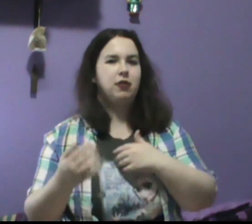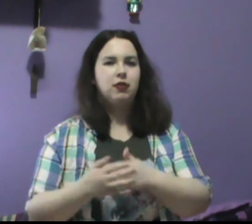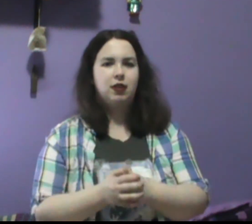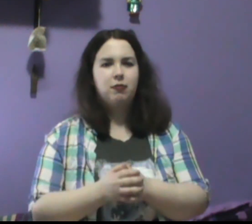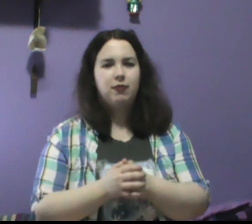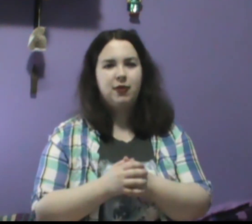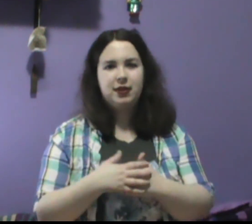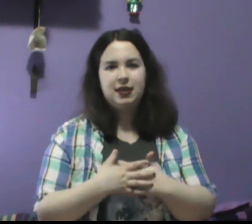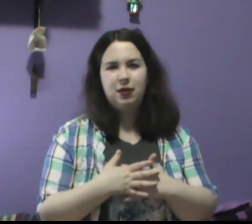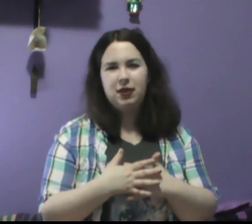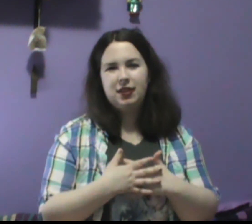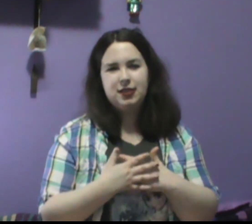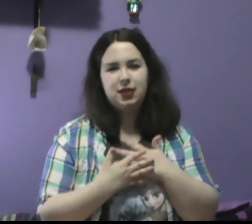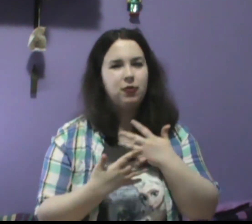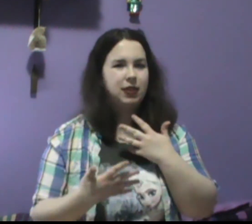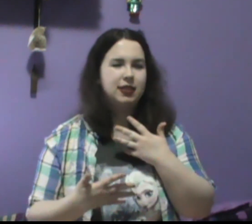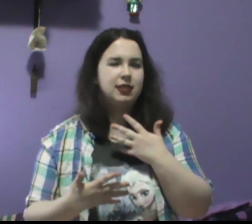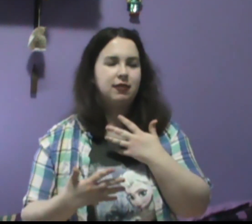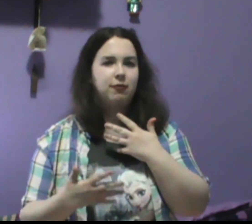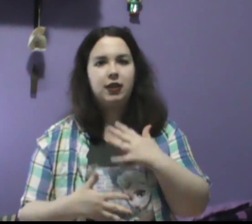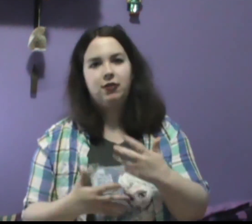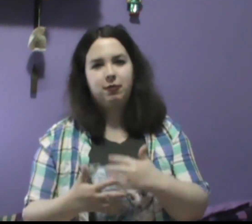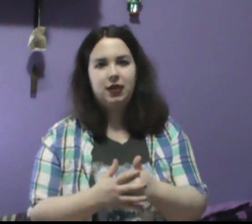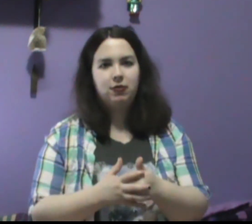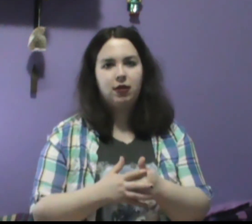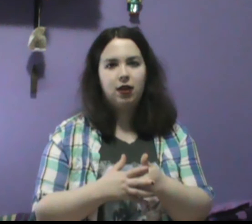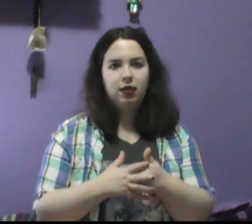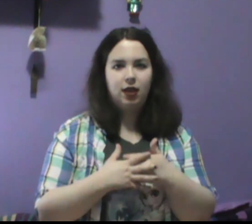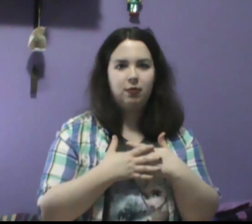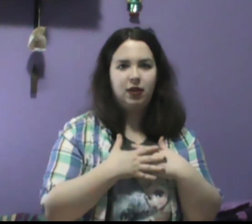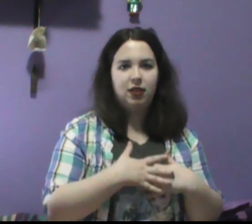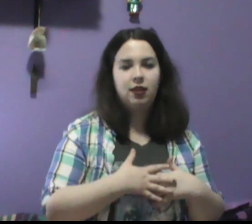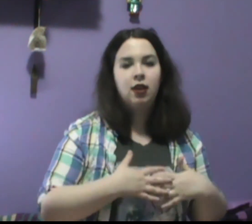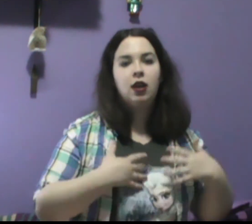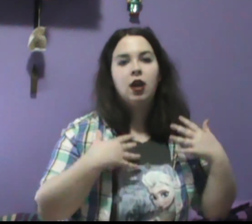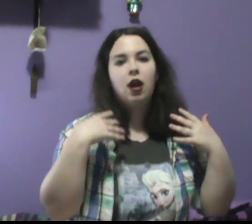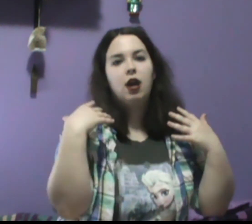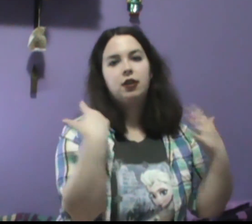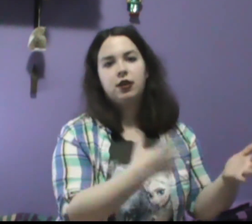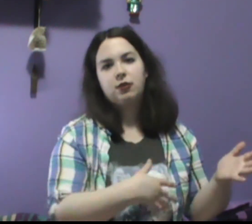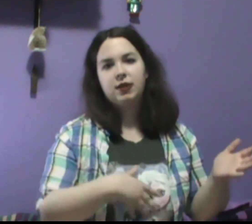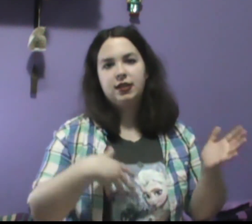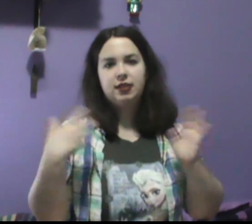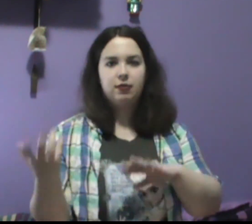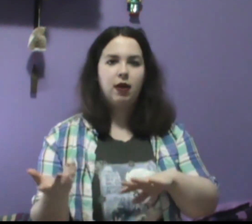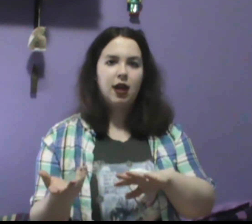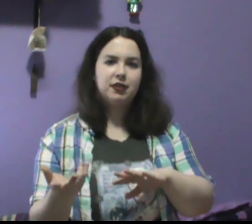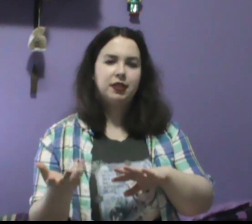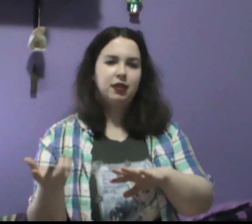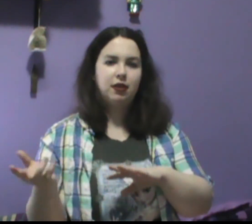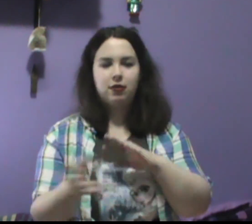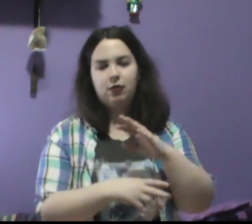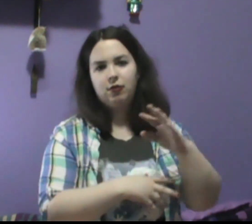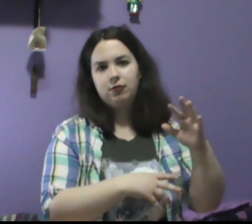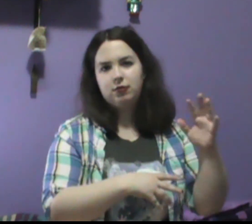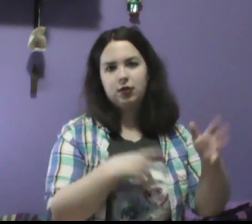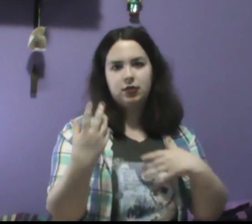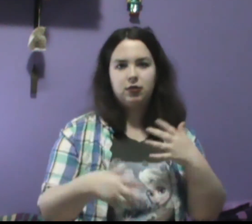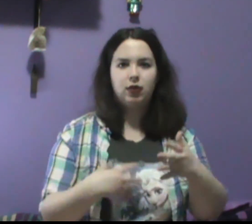go into more detail with because I don't want this video to be too long, like with Dr. Willis and Rox and their whole sort of